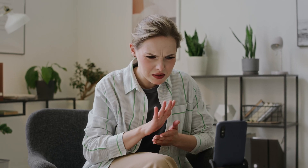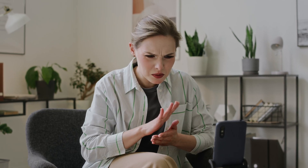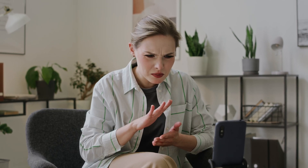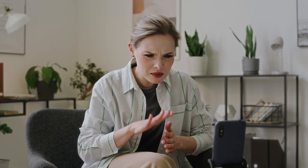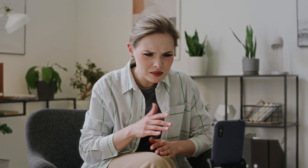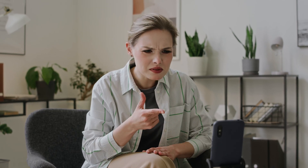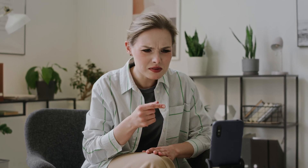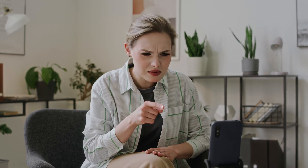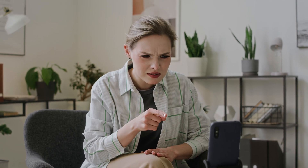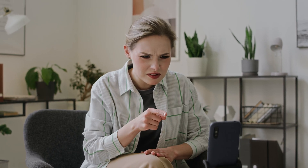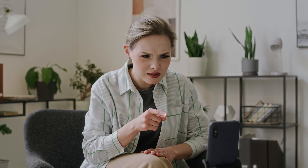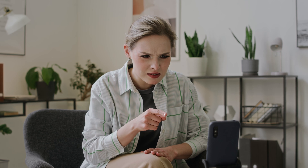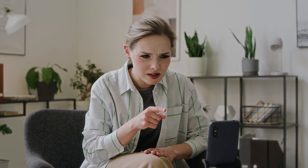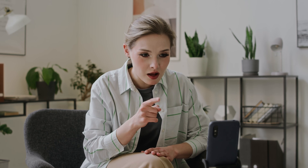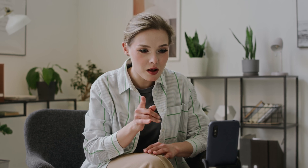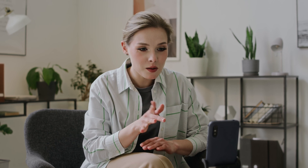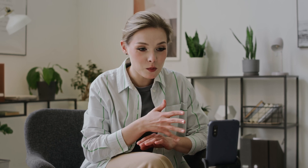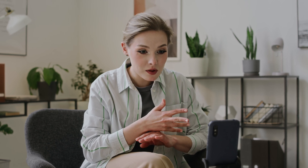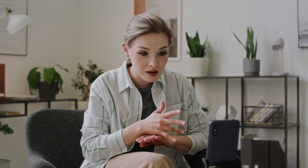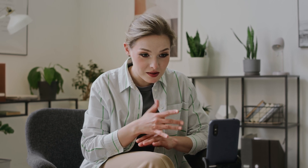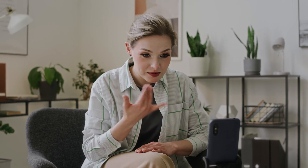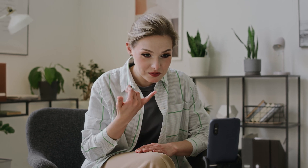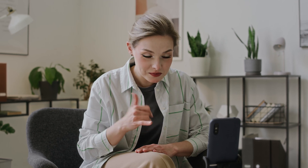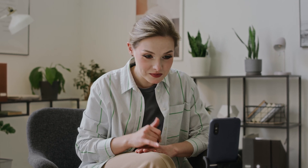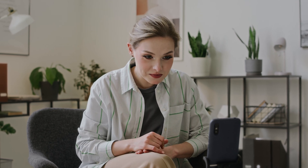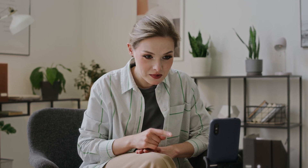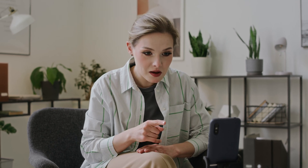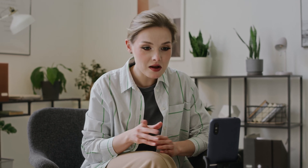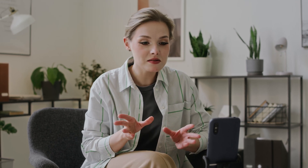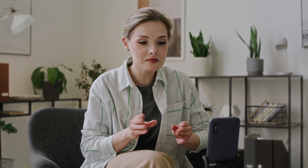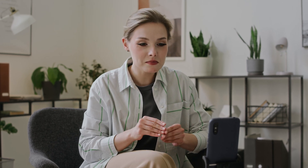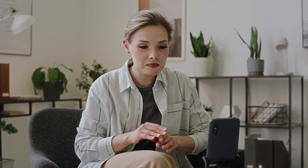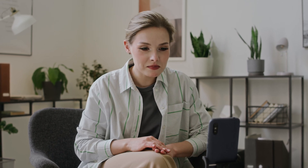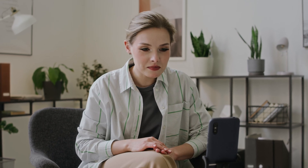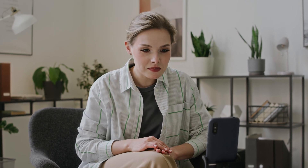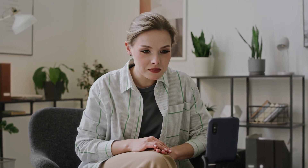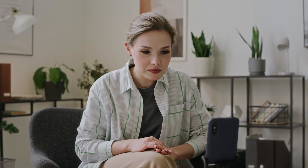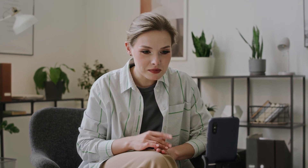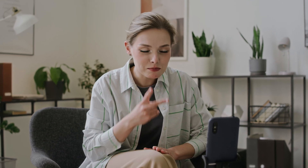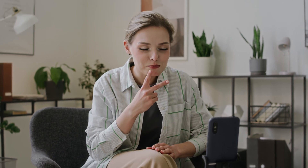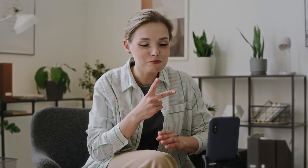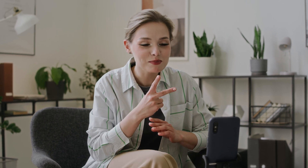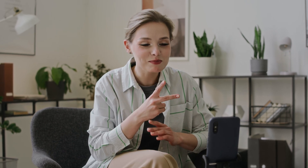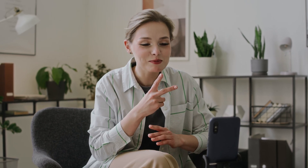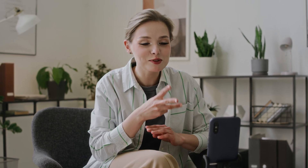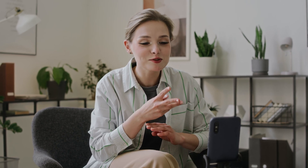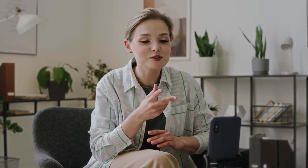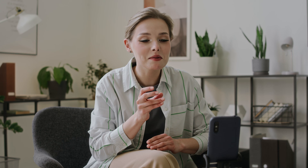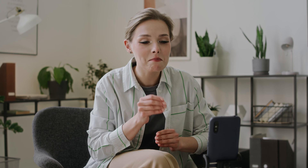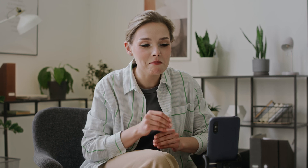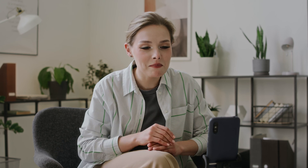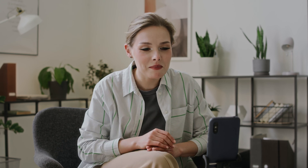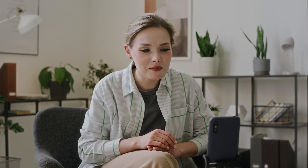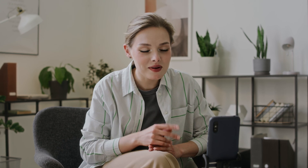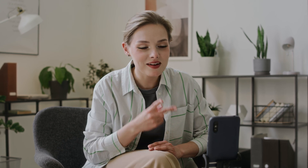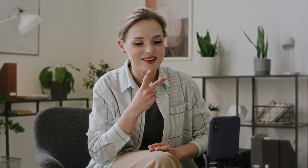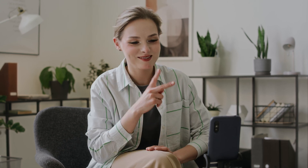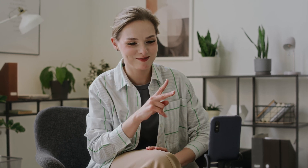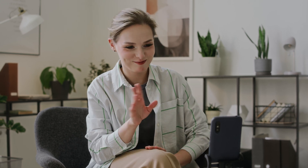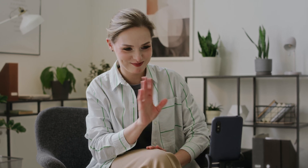a sign or clarify intent. You go with raised eyebrows means, are you going? Eyebrows furrowed,